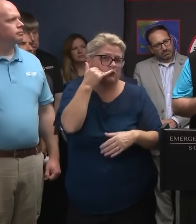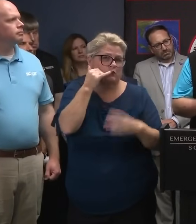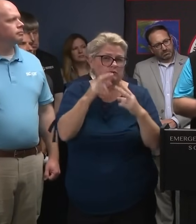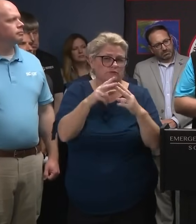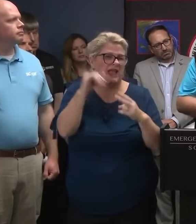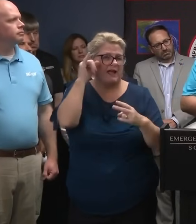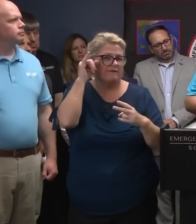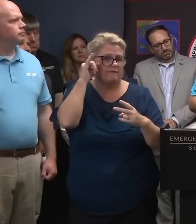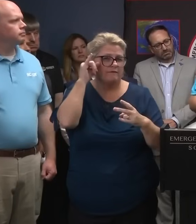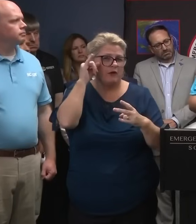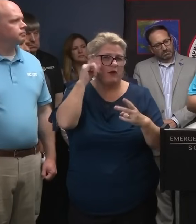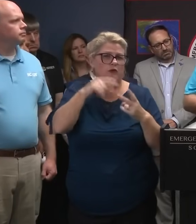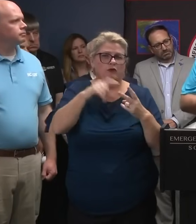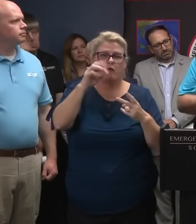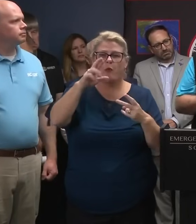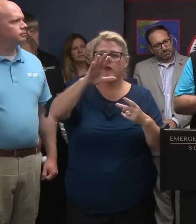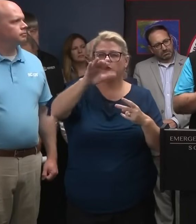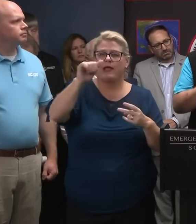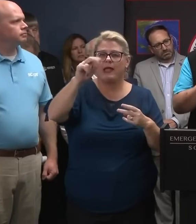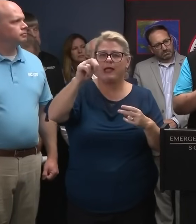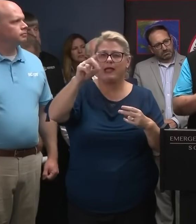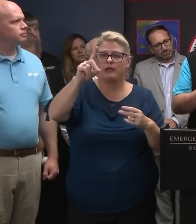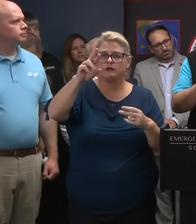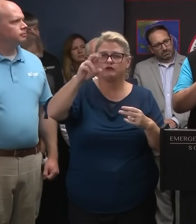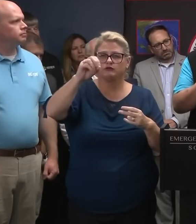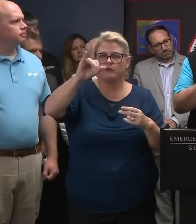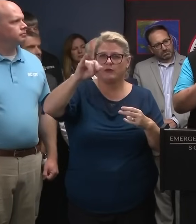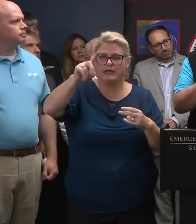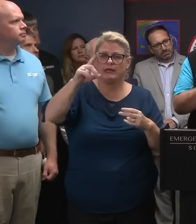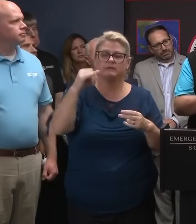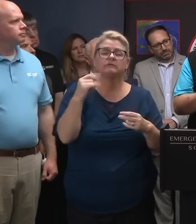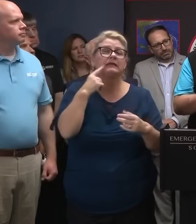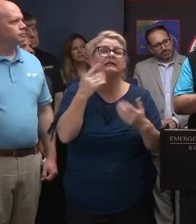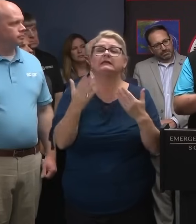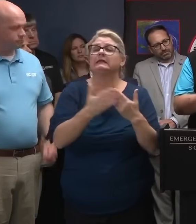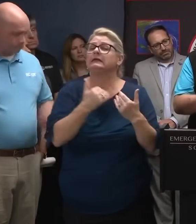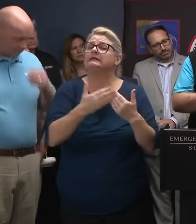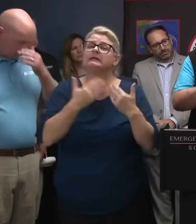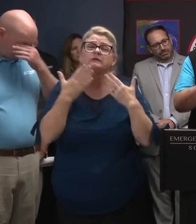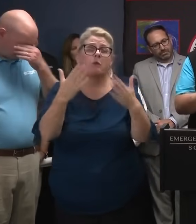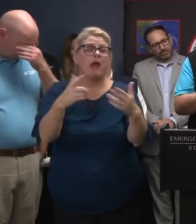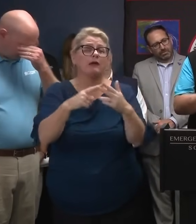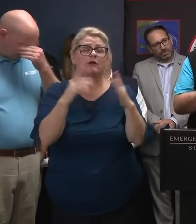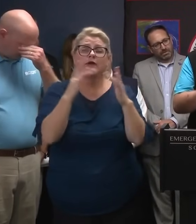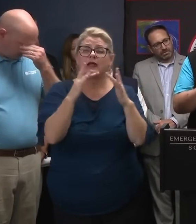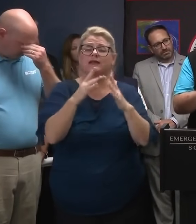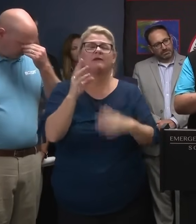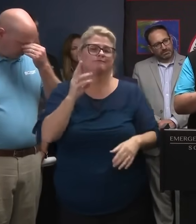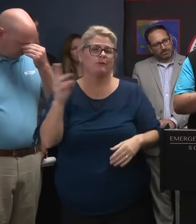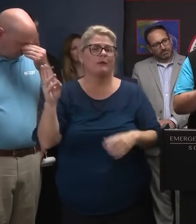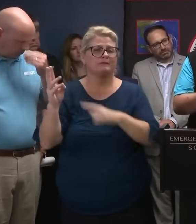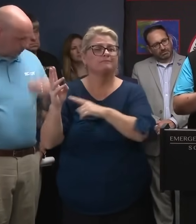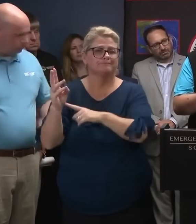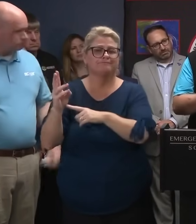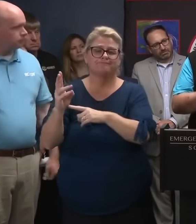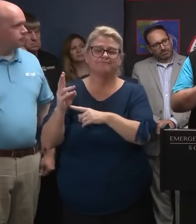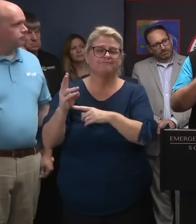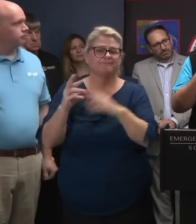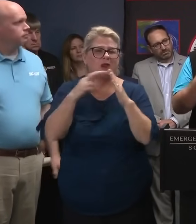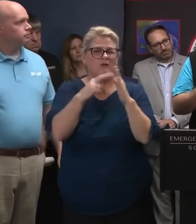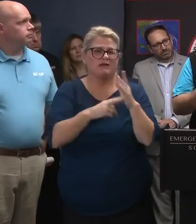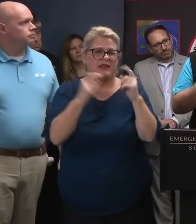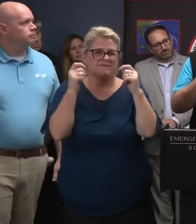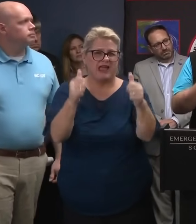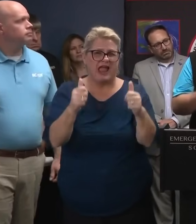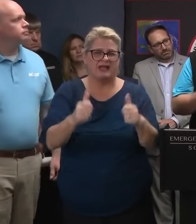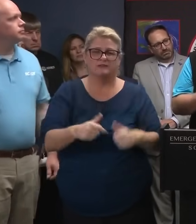iPhone or Android. The easiest and most efficient way to do it is on the web. That will get you registered really quick. There's